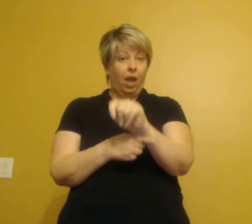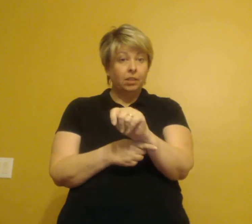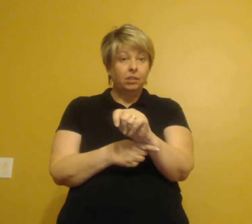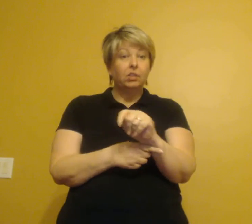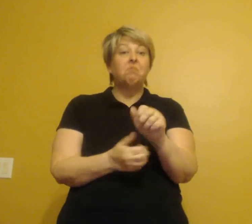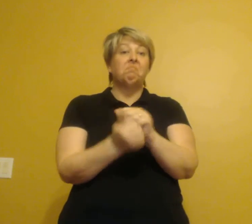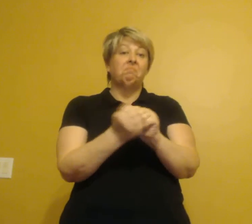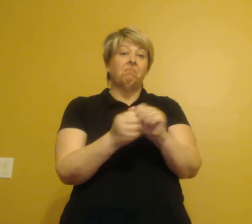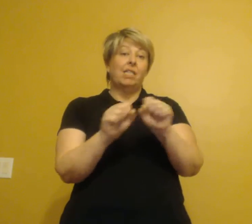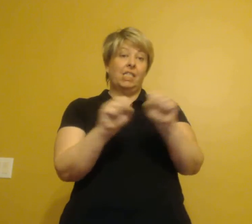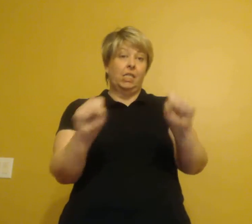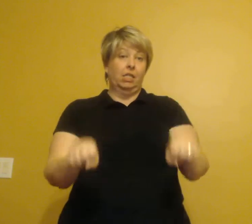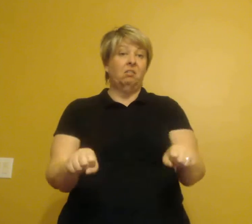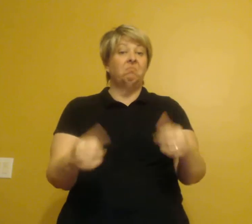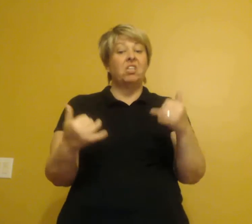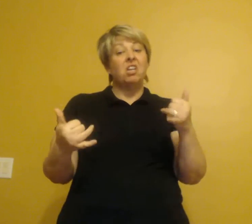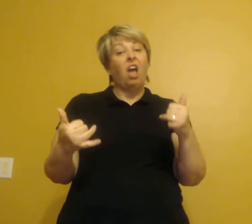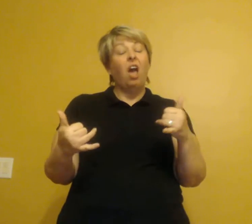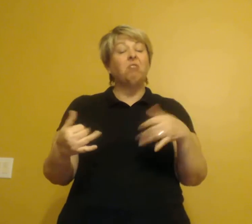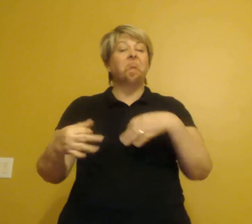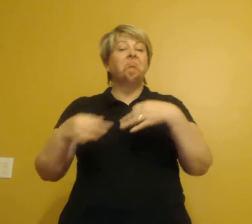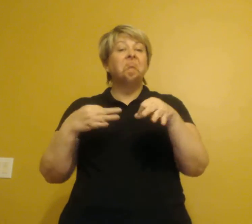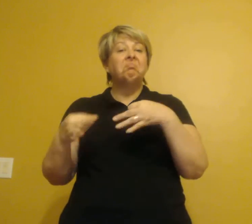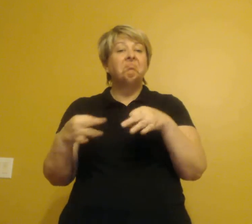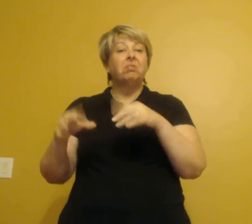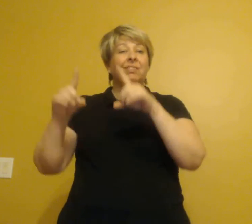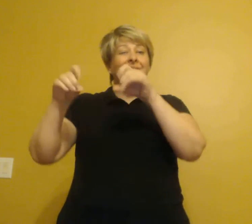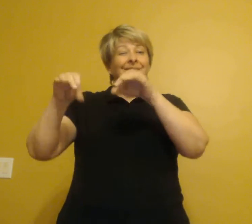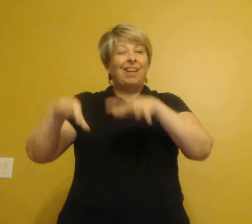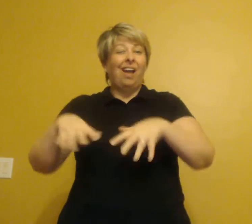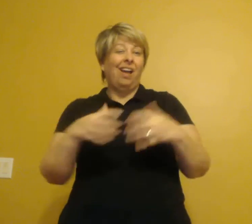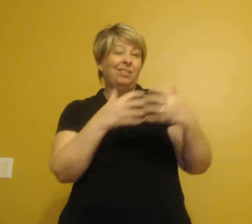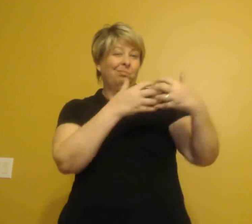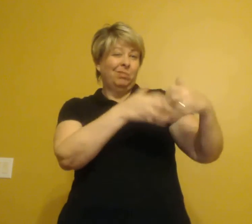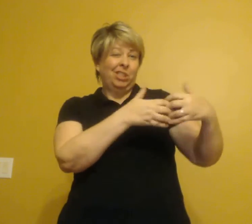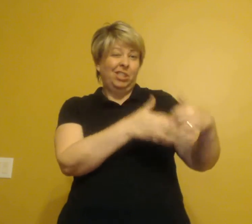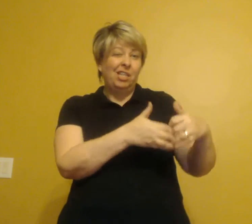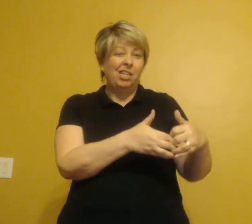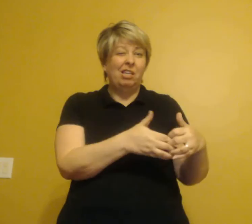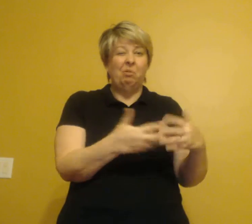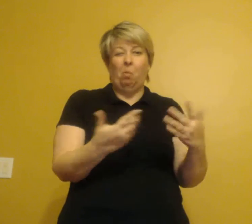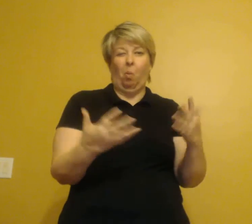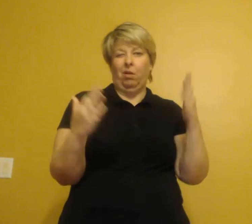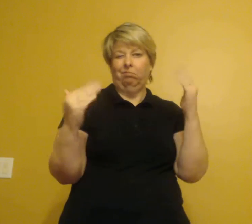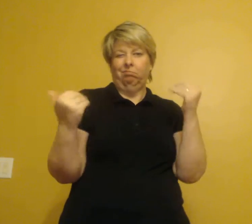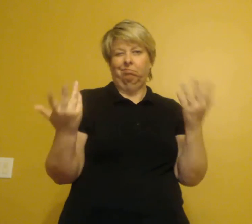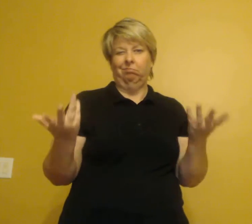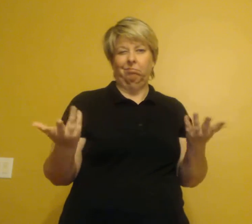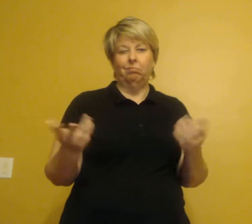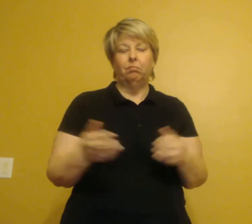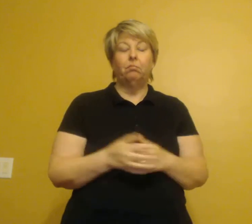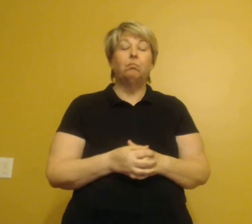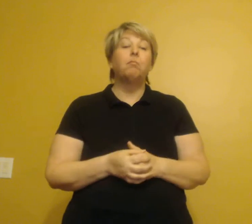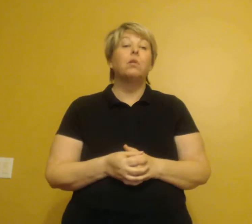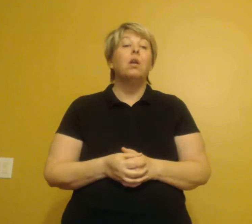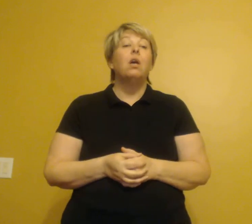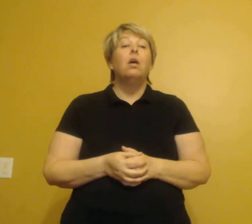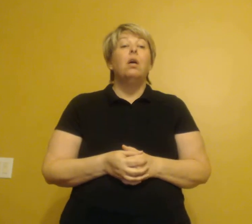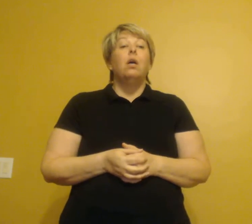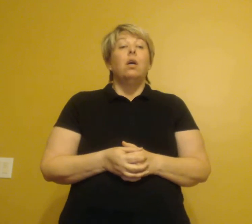the equipment we use and what to expect when you come in for a couple of tests your doctor might order. We're going to start with,